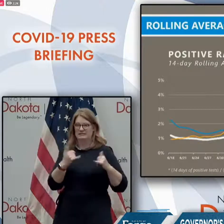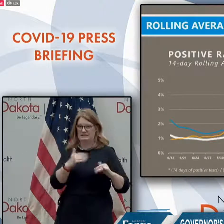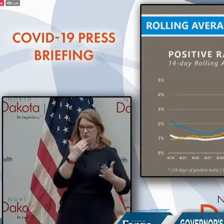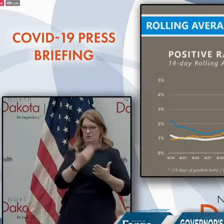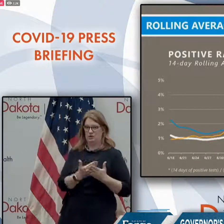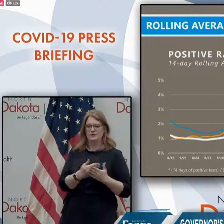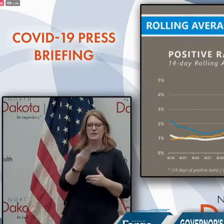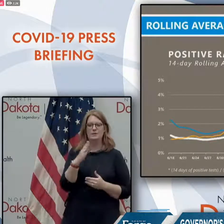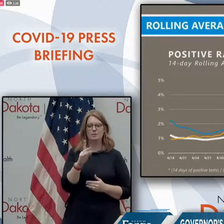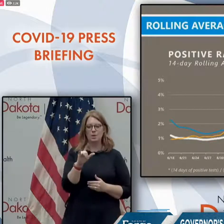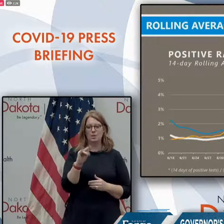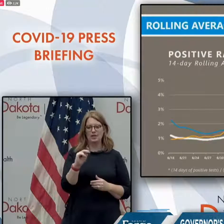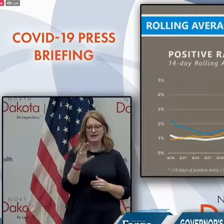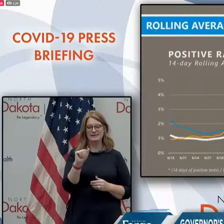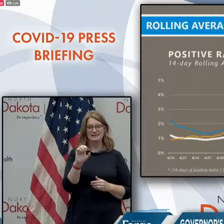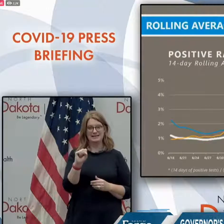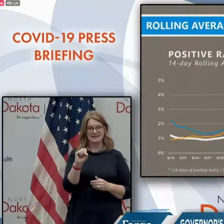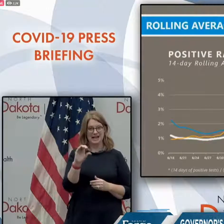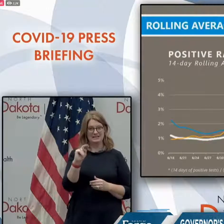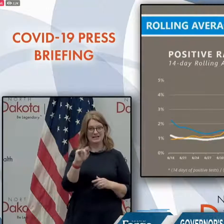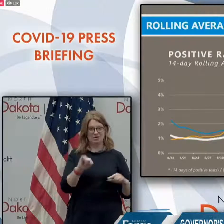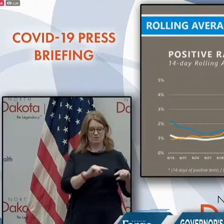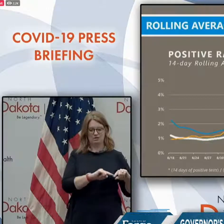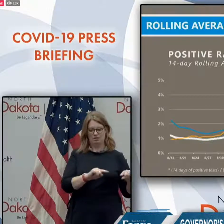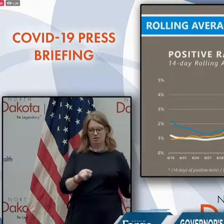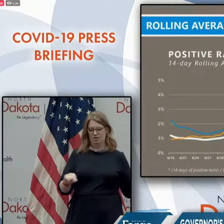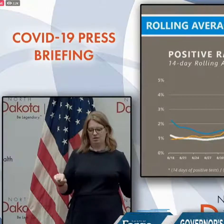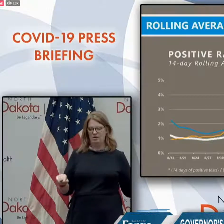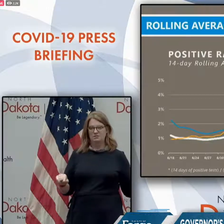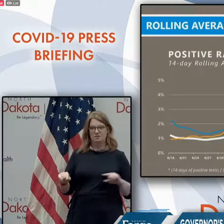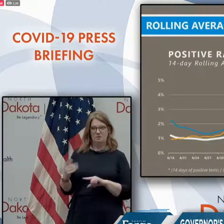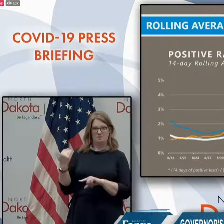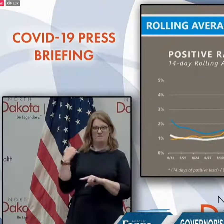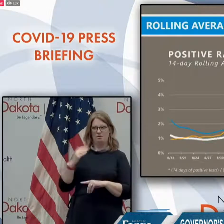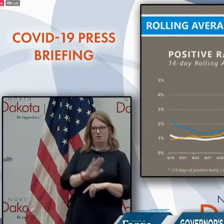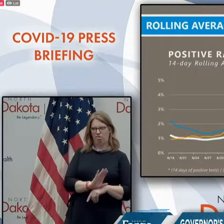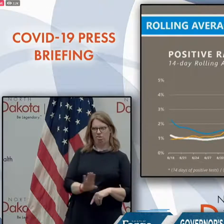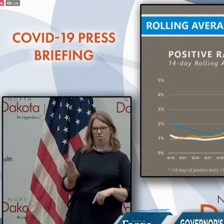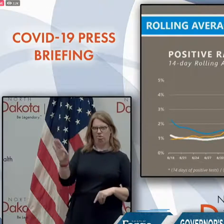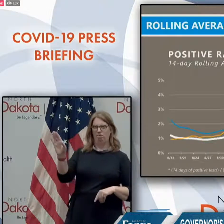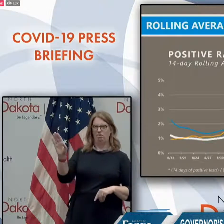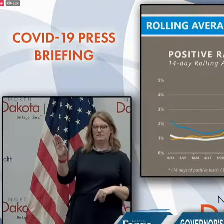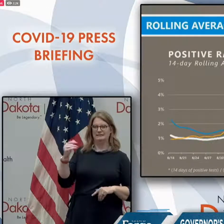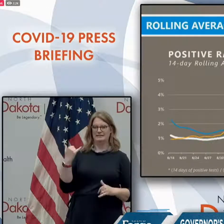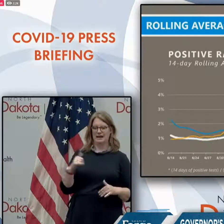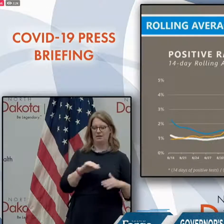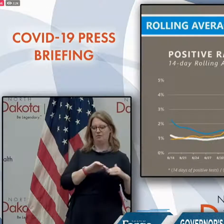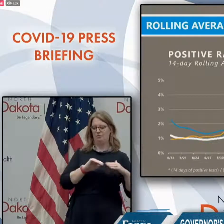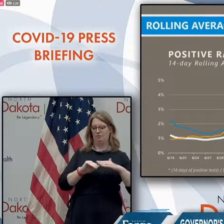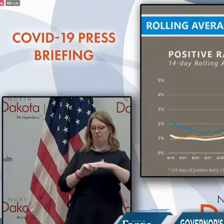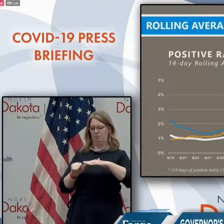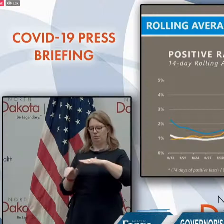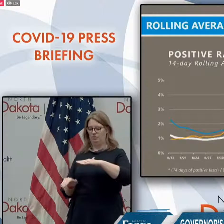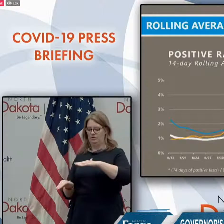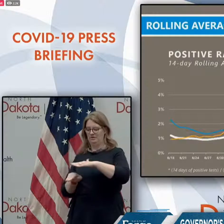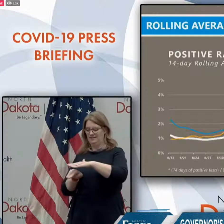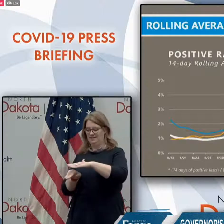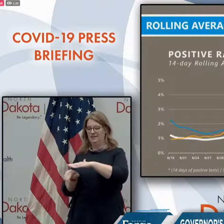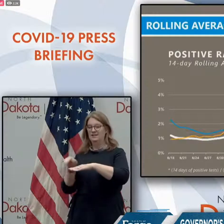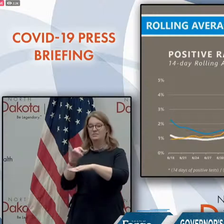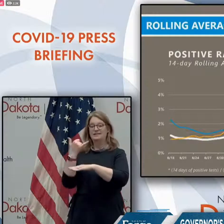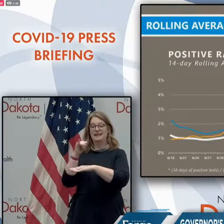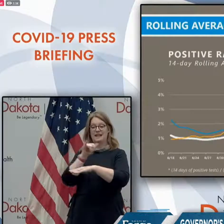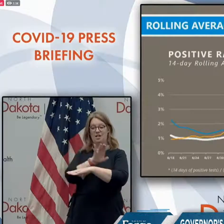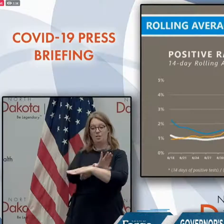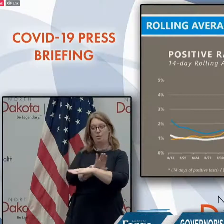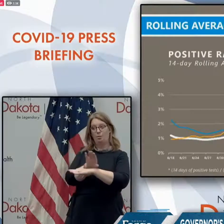is Cass County, which was above for the beginning months of the pandemic and is now below. The yellow line is the